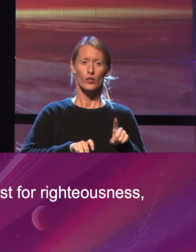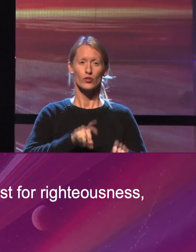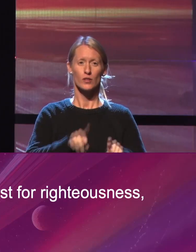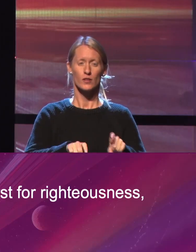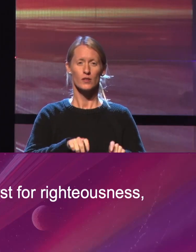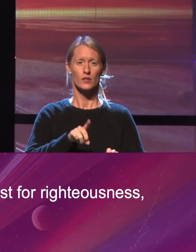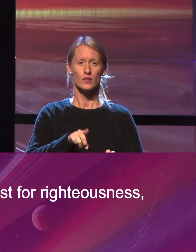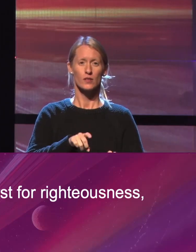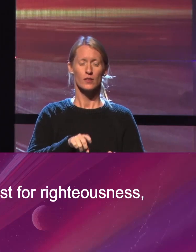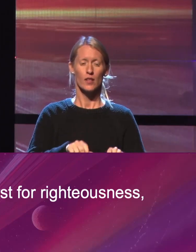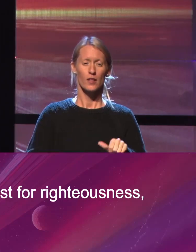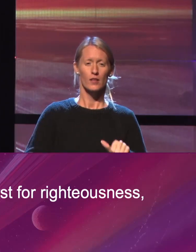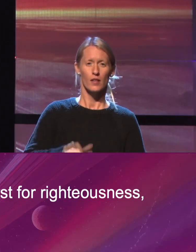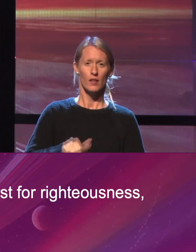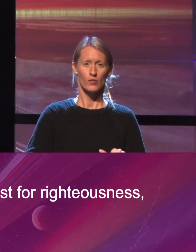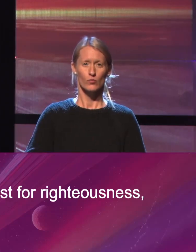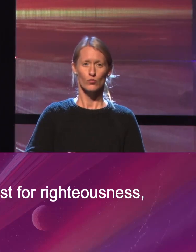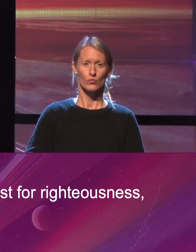handed.